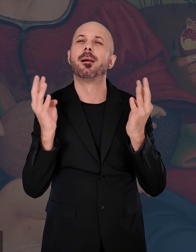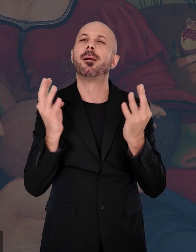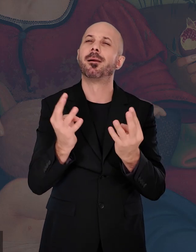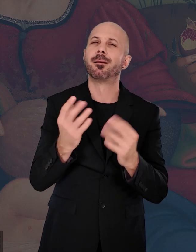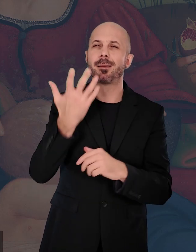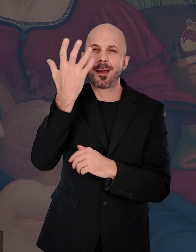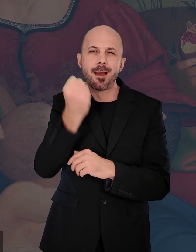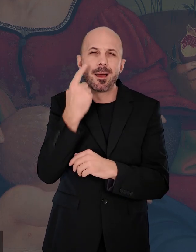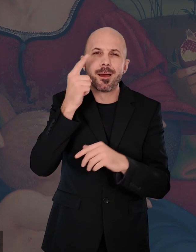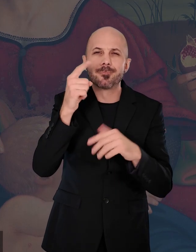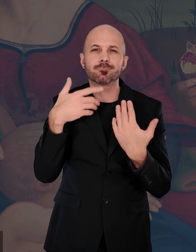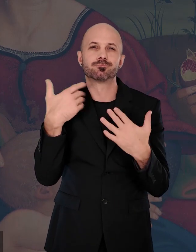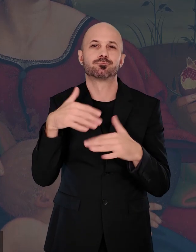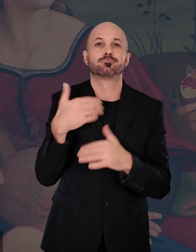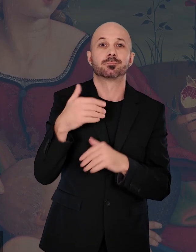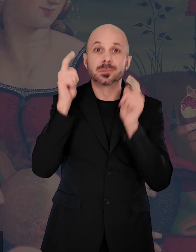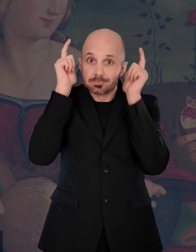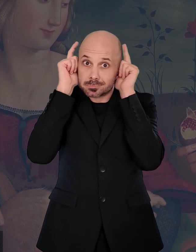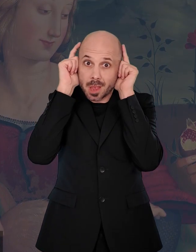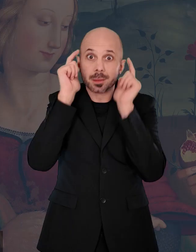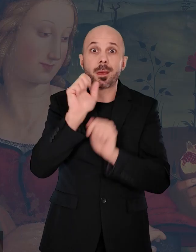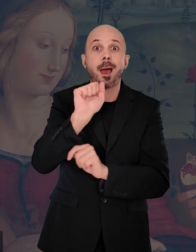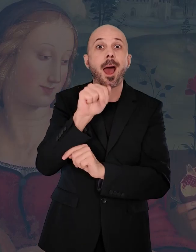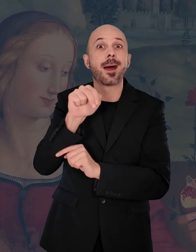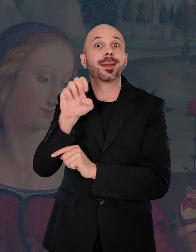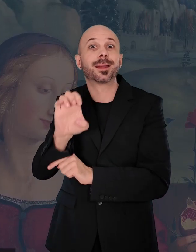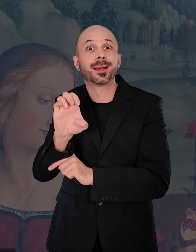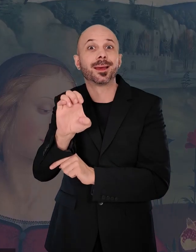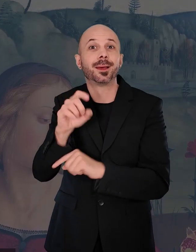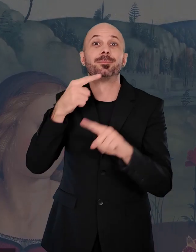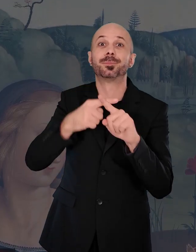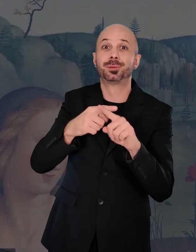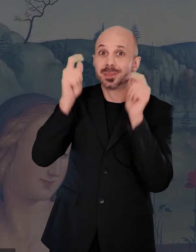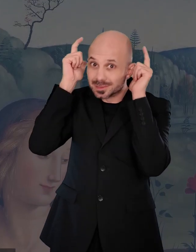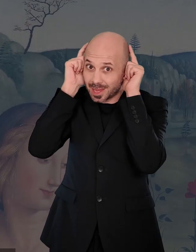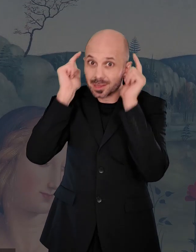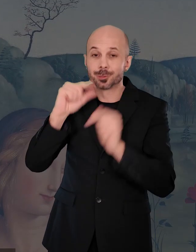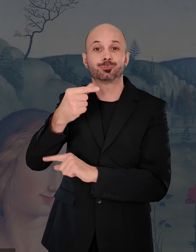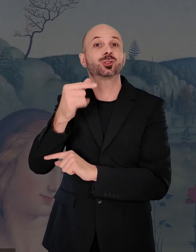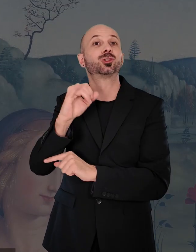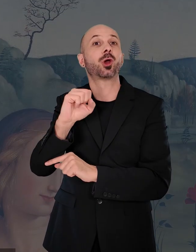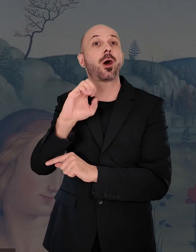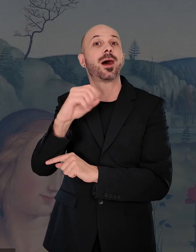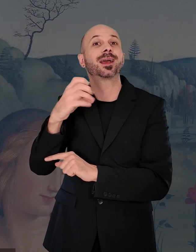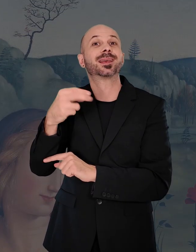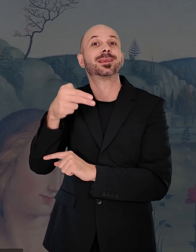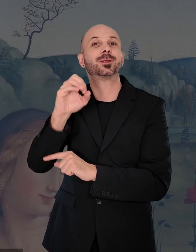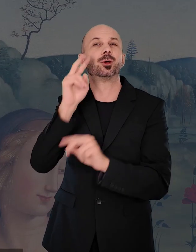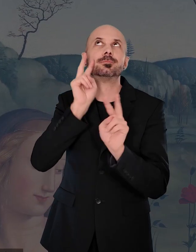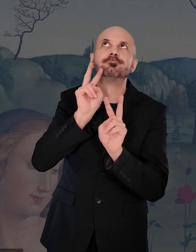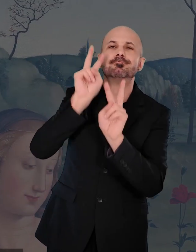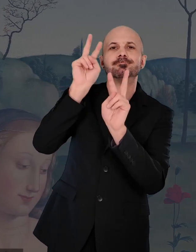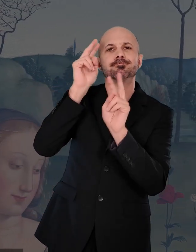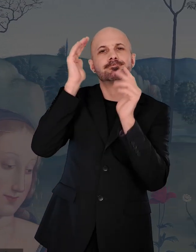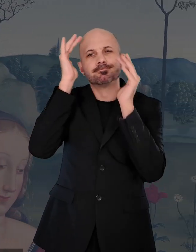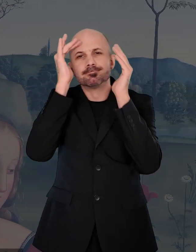by the watchful gaze of Saint Anne on the left, while Saint Joachim on the right